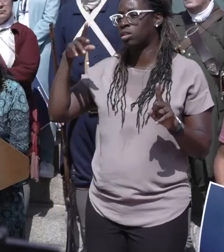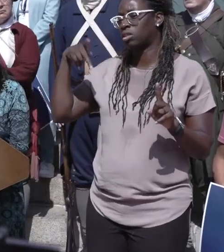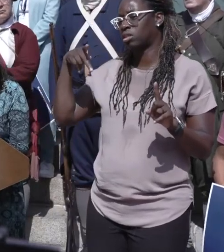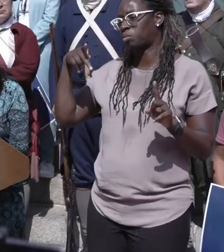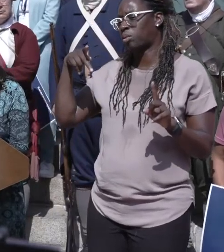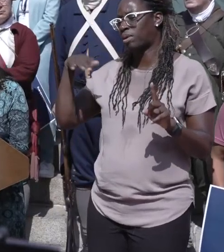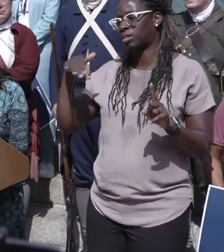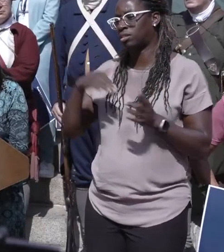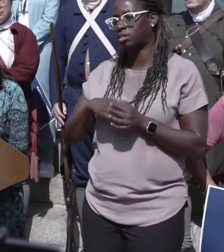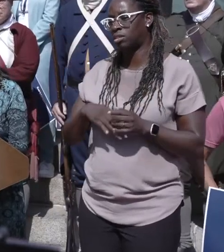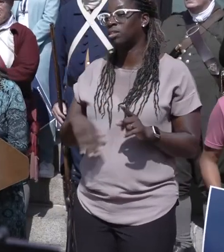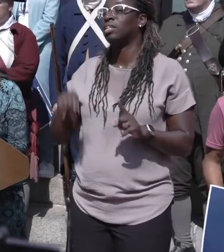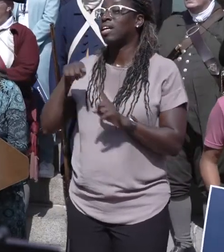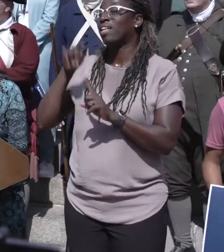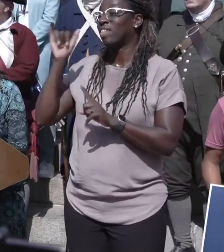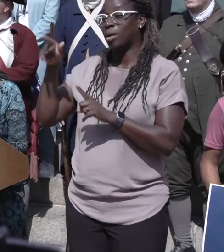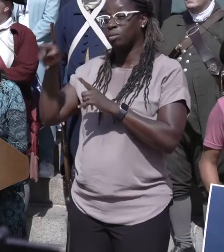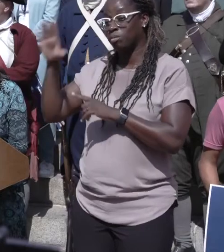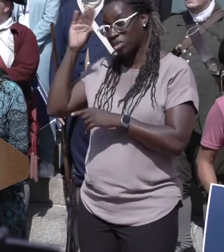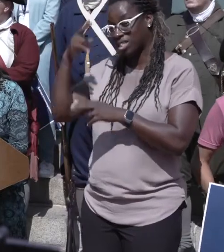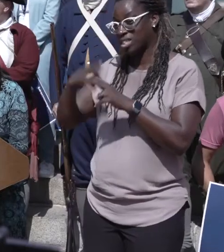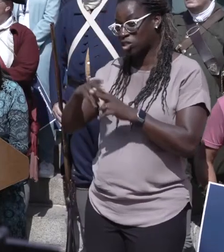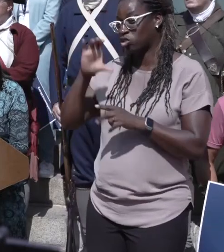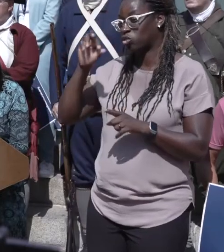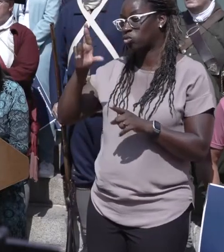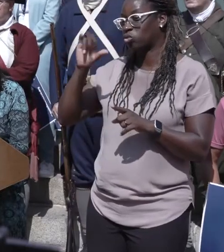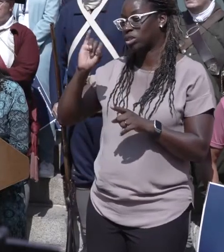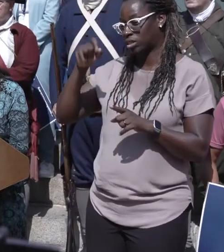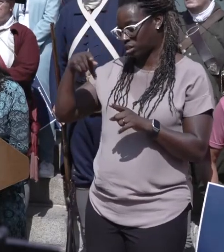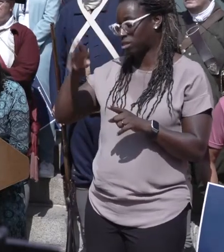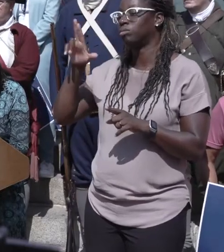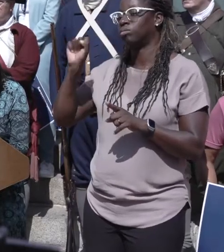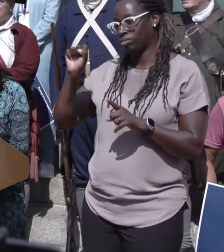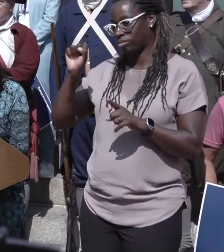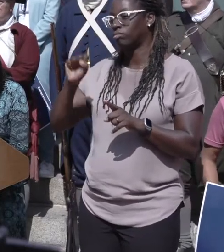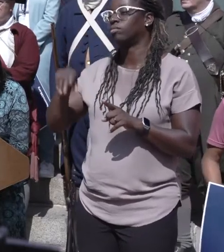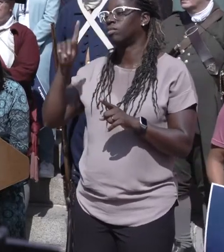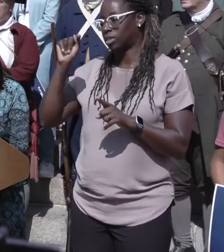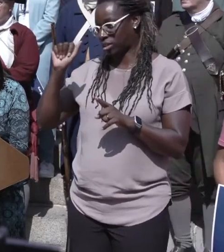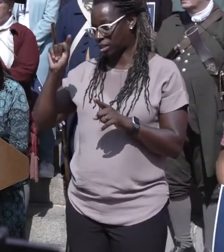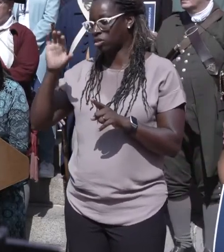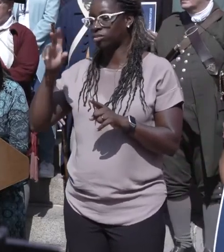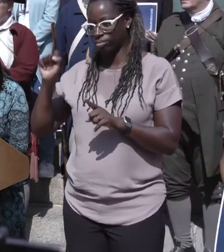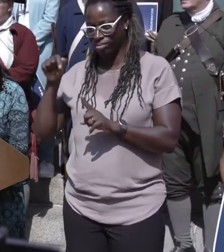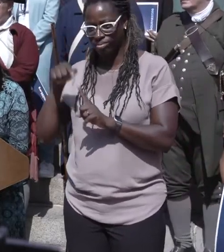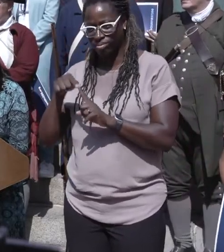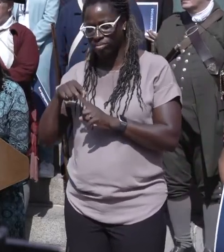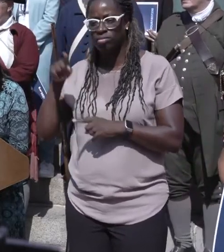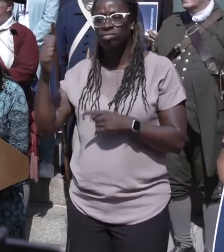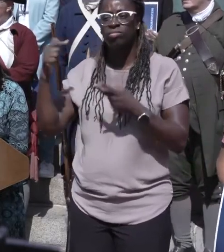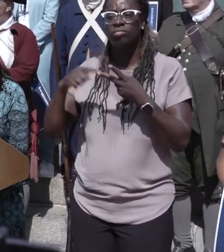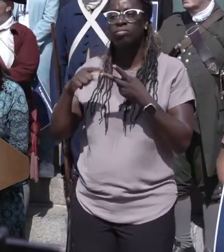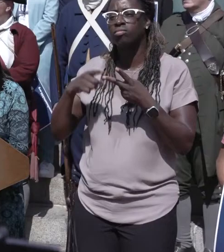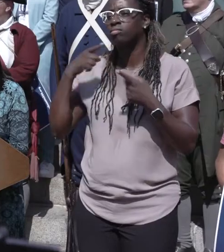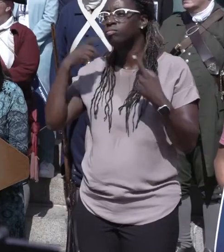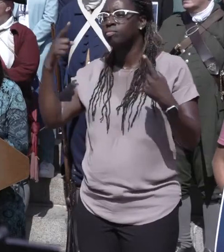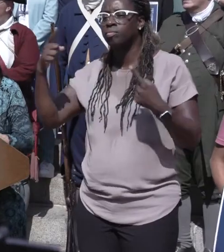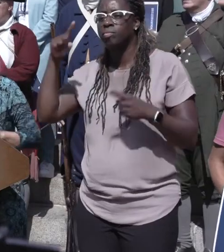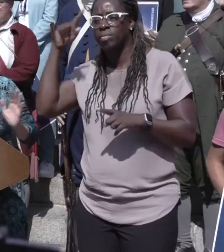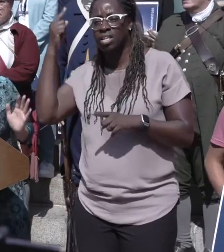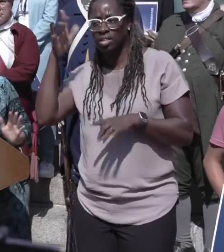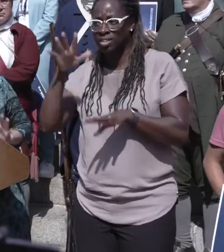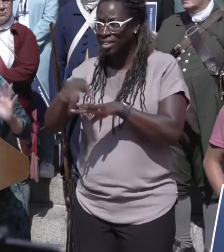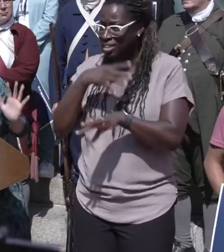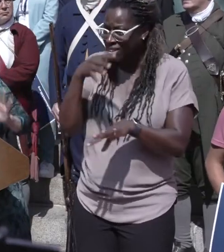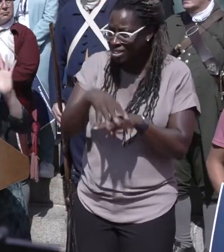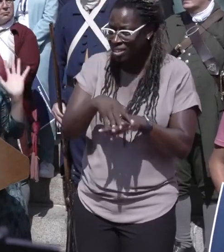End, Charlestown soldiers at the Battle of Bunker Hill, Henry Knox and the Continental Army at Dorchester Heights in South Boston, and I'm not